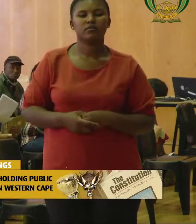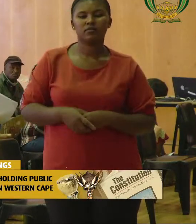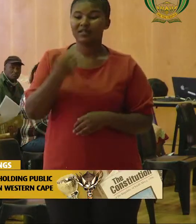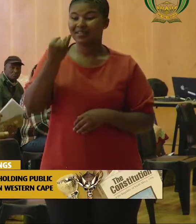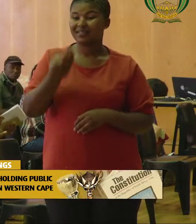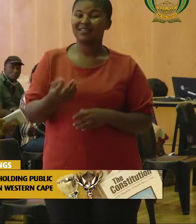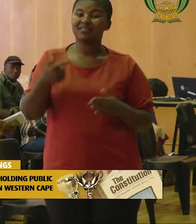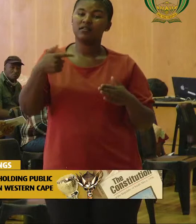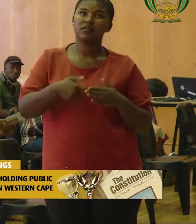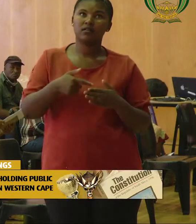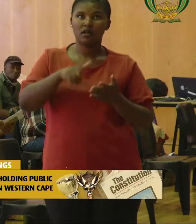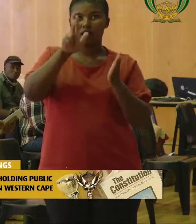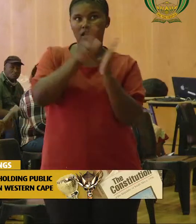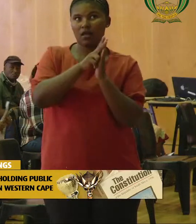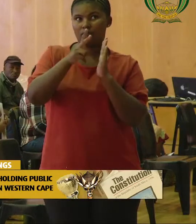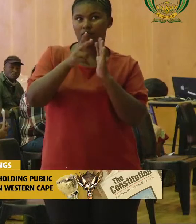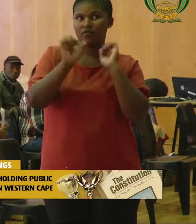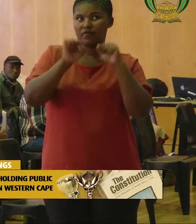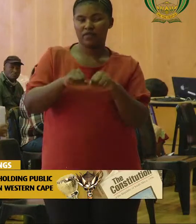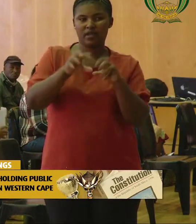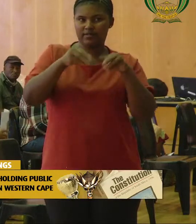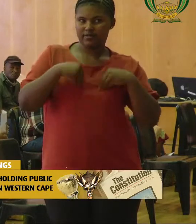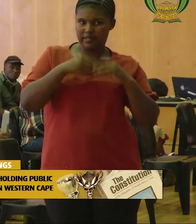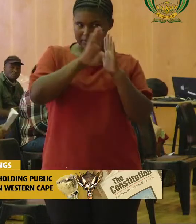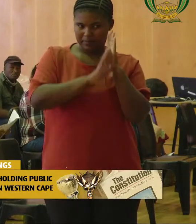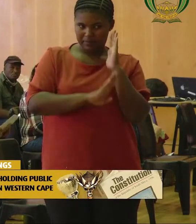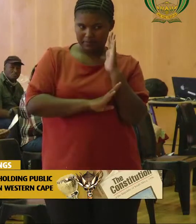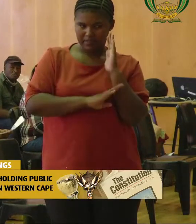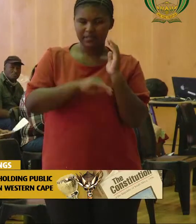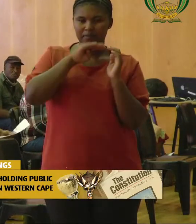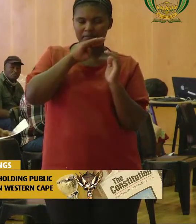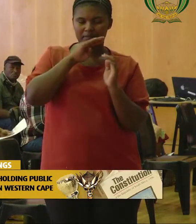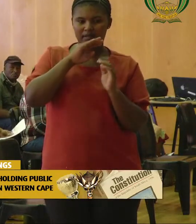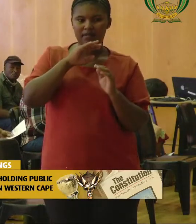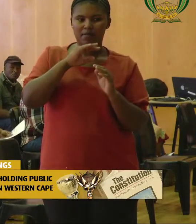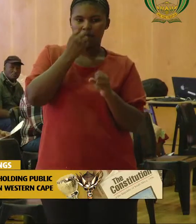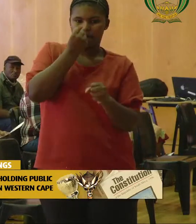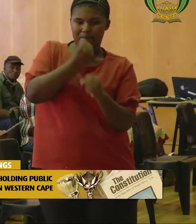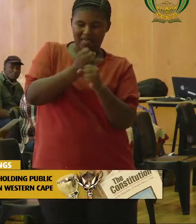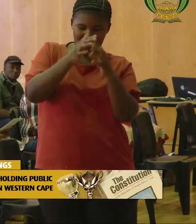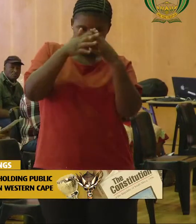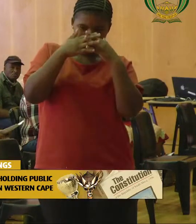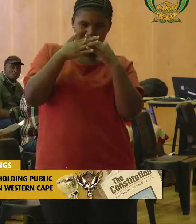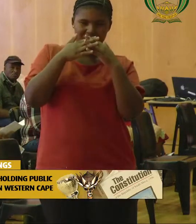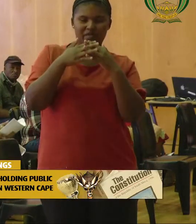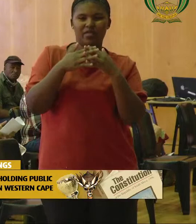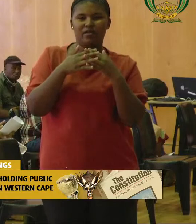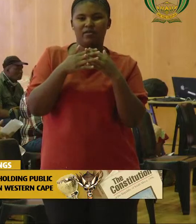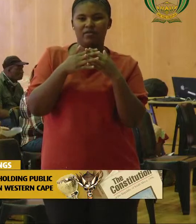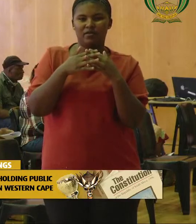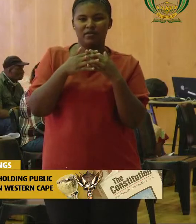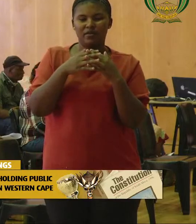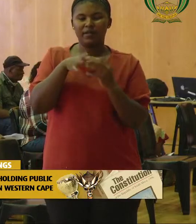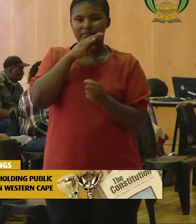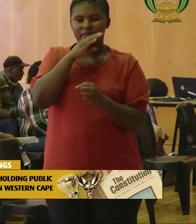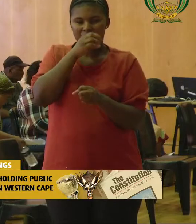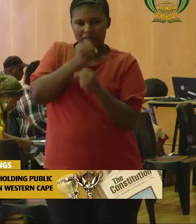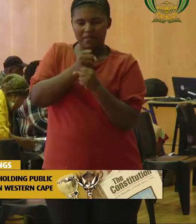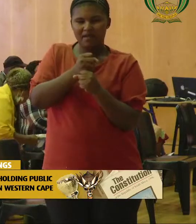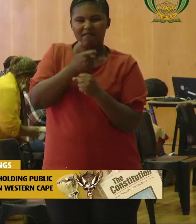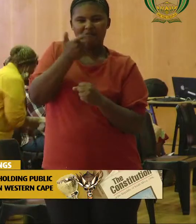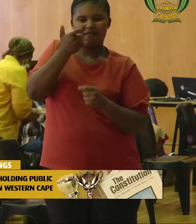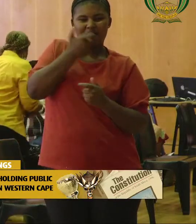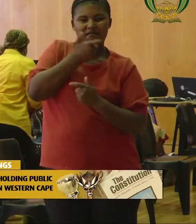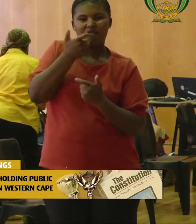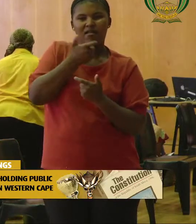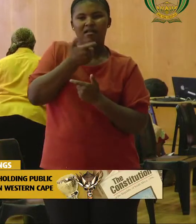going to be approved or accepted, it's going to make a mockery. It's going to, I don't